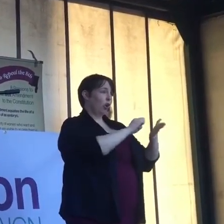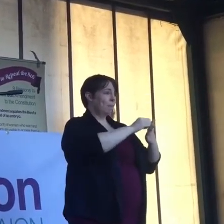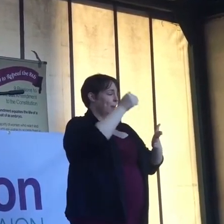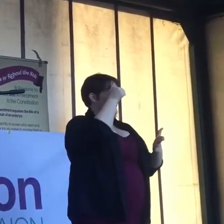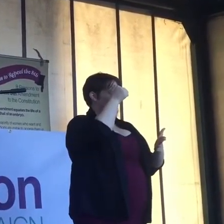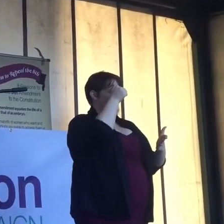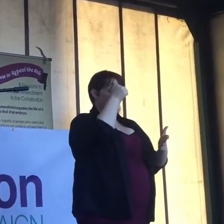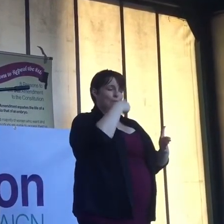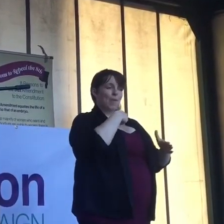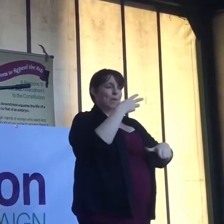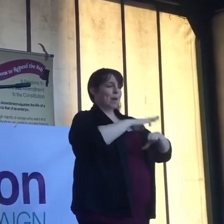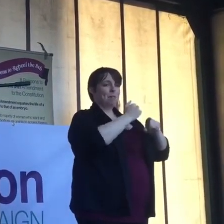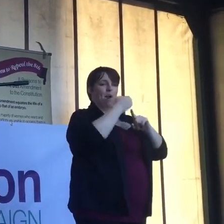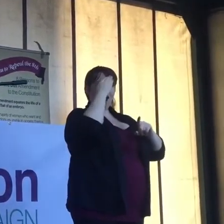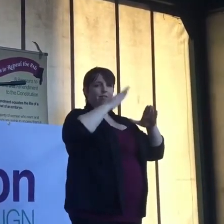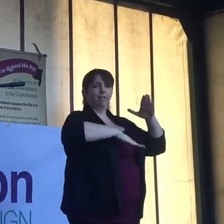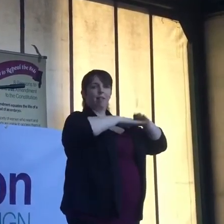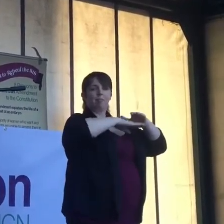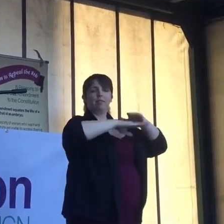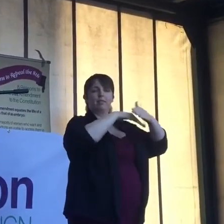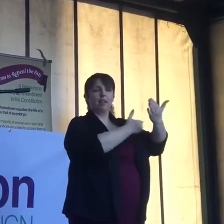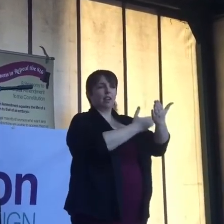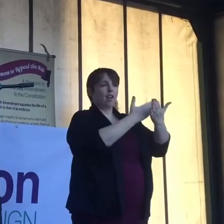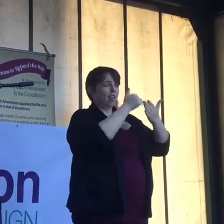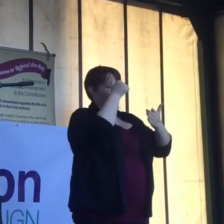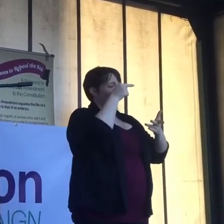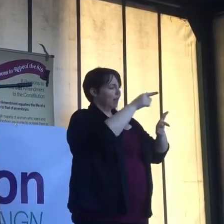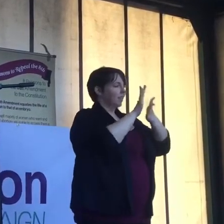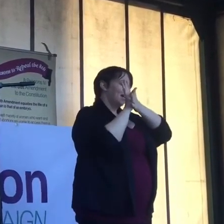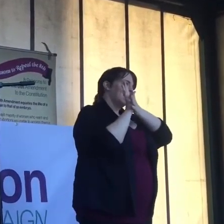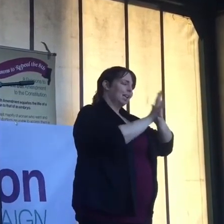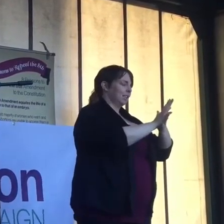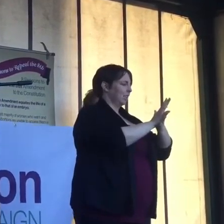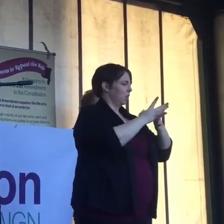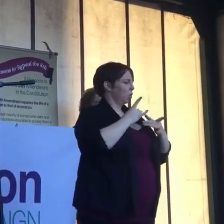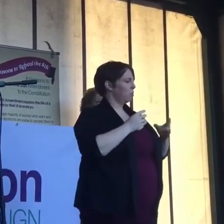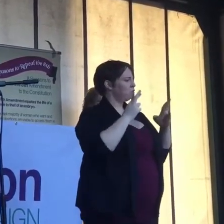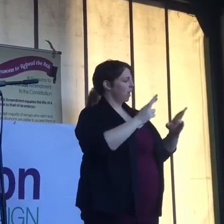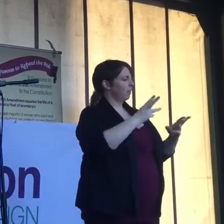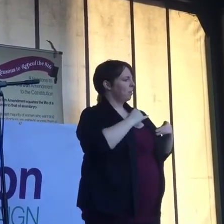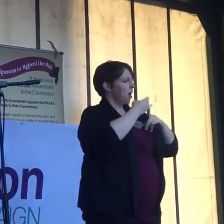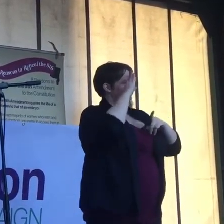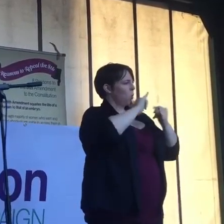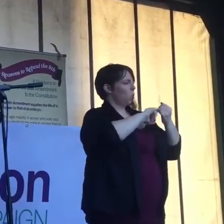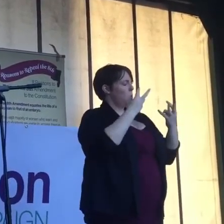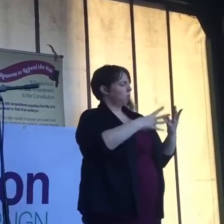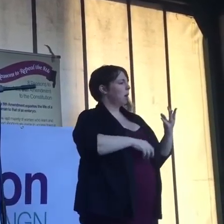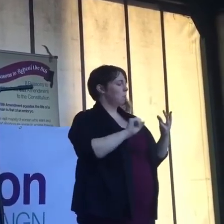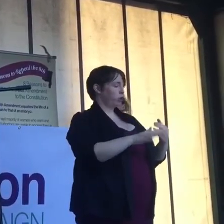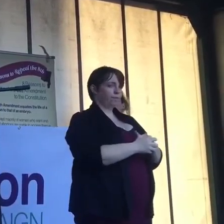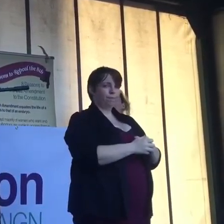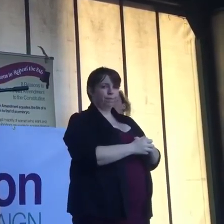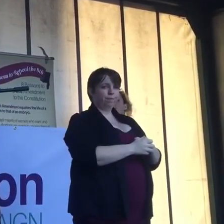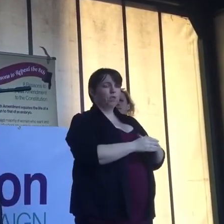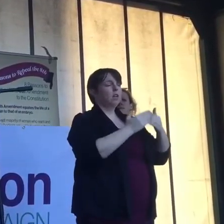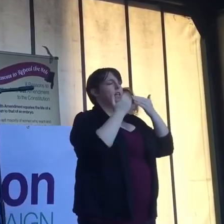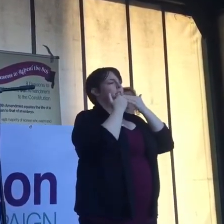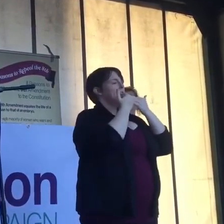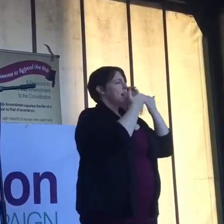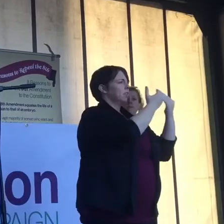our restrictive abortion laws violate the rights of people in Ireland seeking abortion. Thanks to all the groups